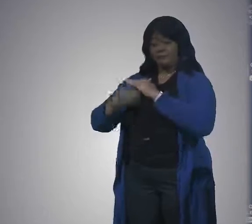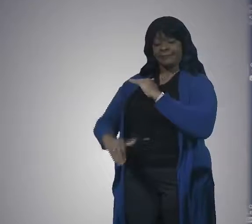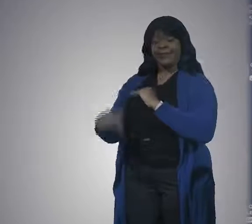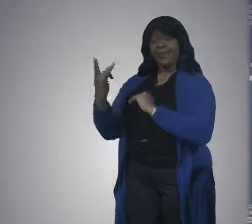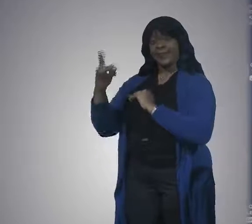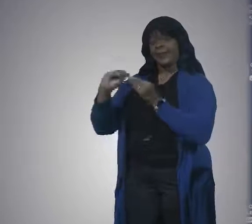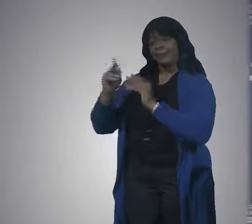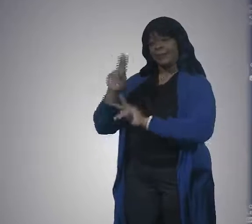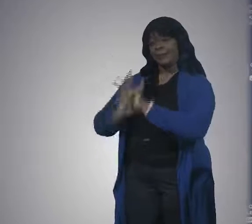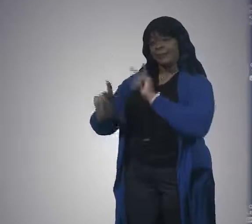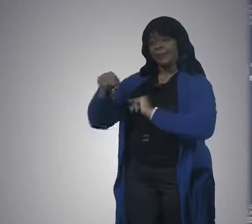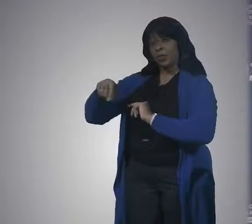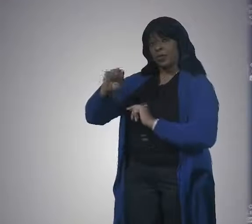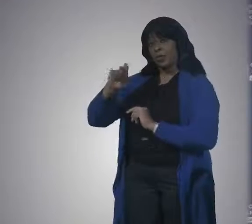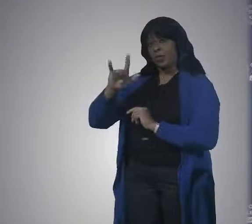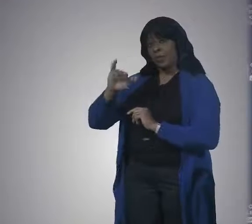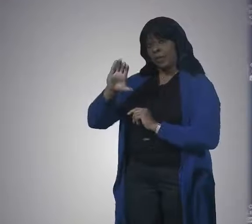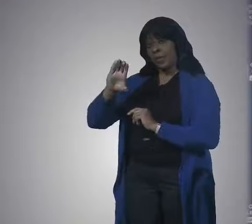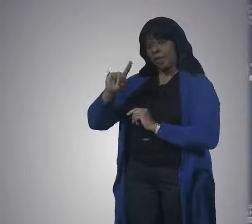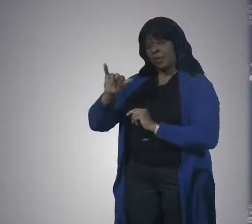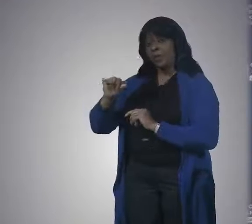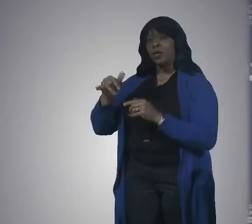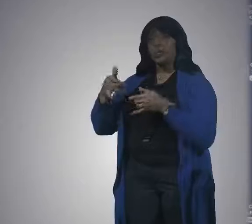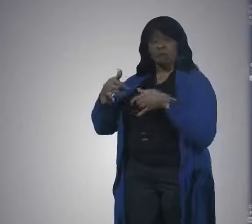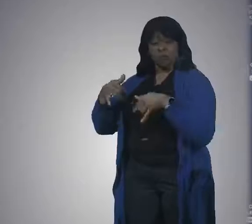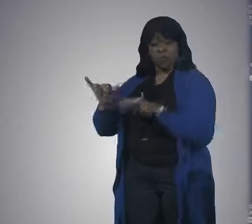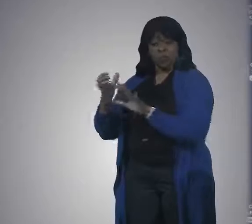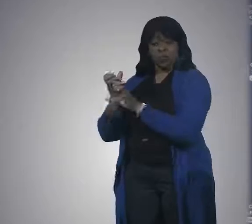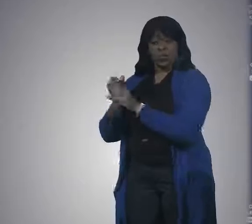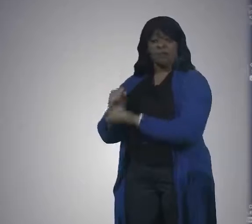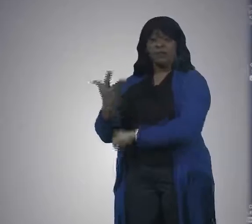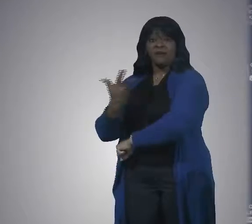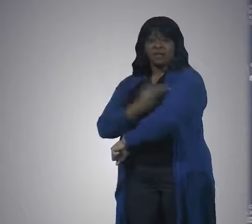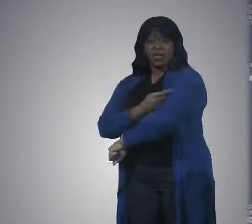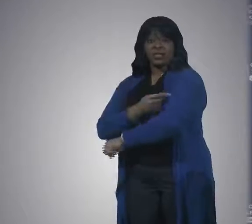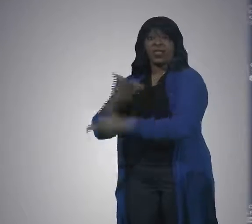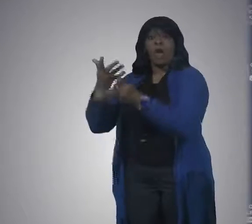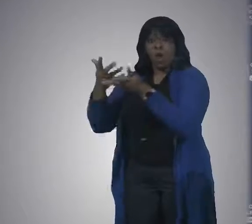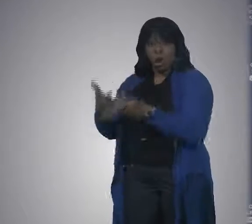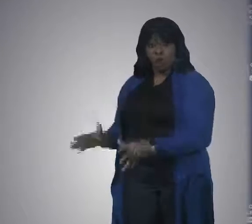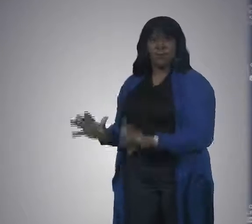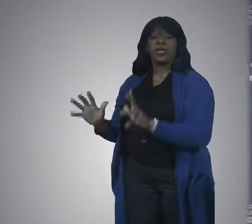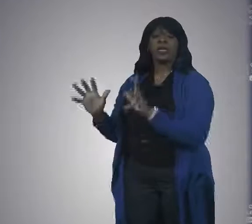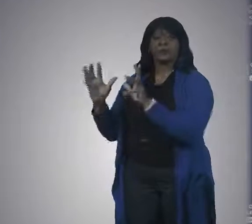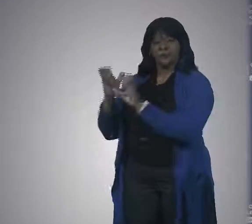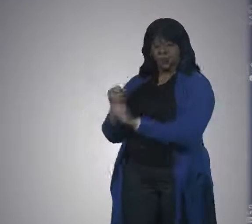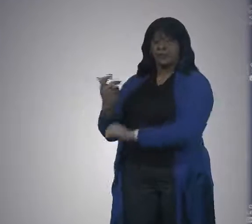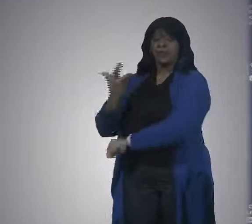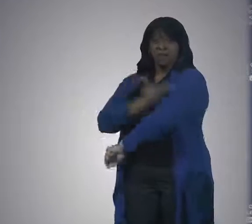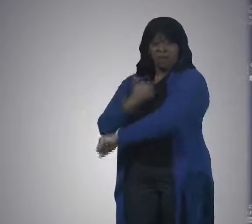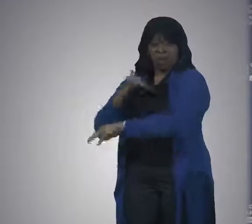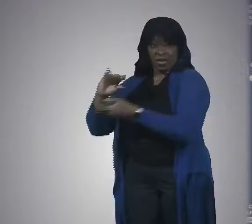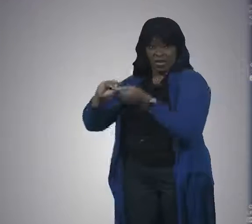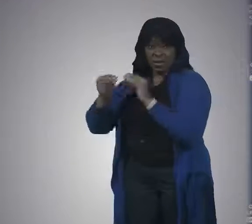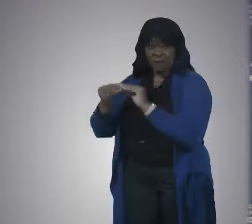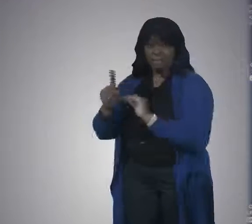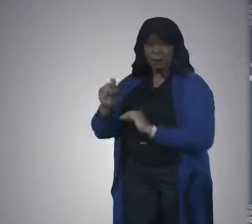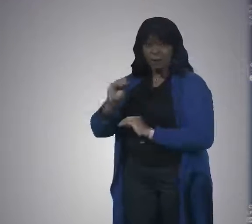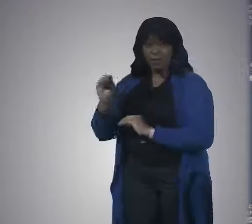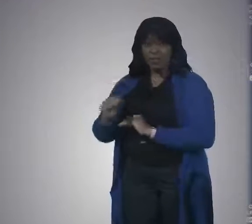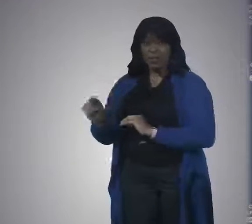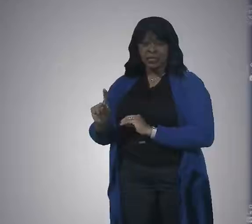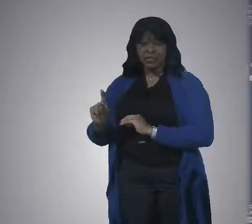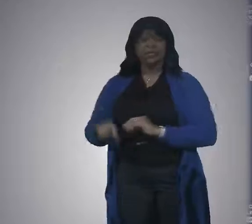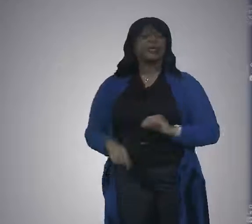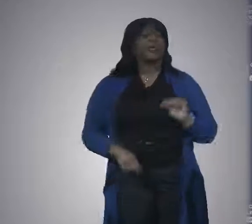18 population in Shelby County that is eligible currently for the vaccine that have gotten that vaccine? Do you have that percentage? So